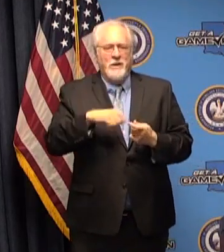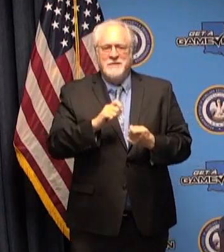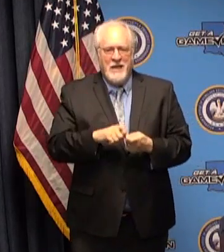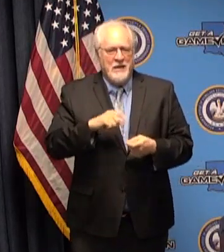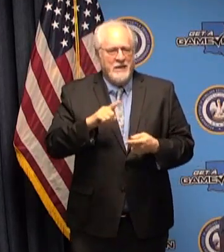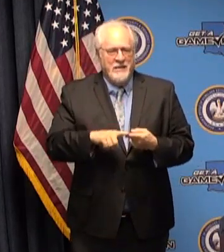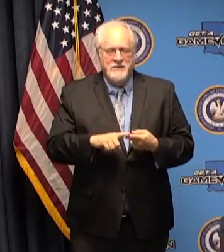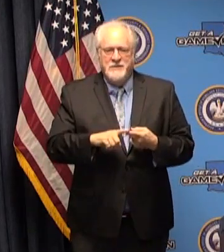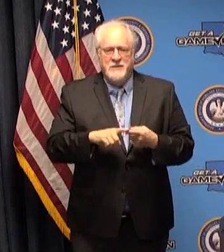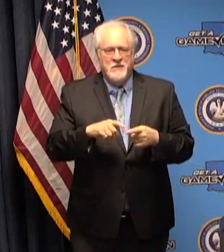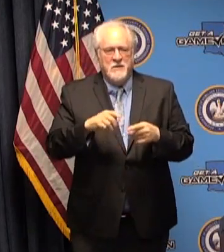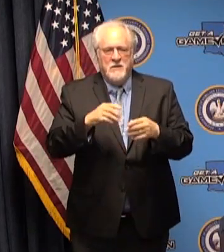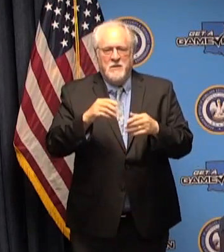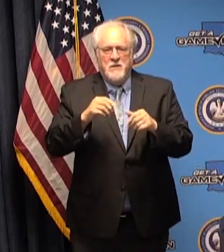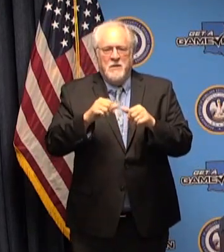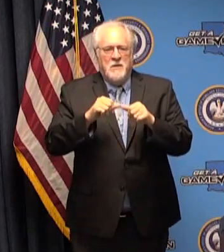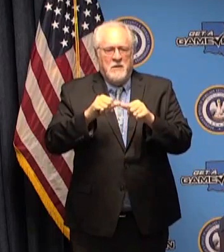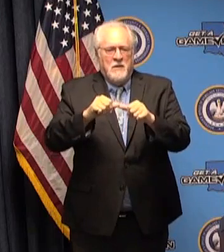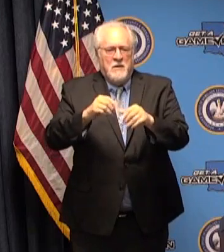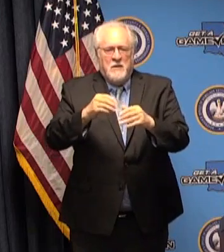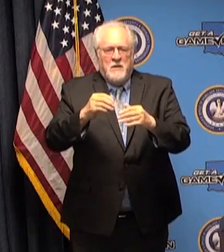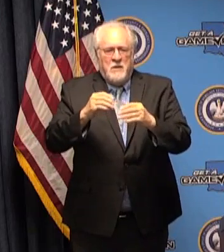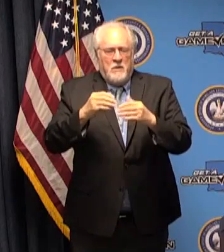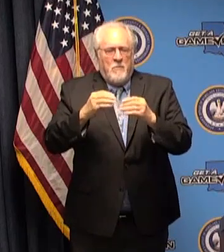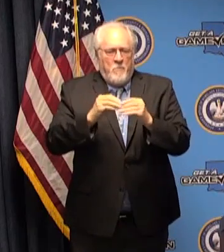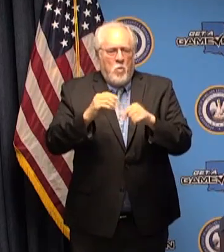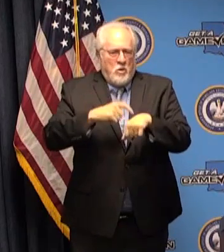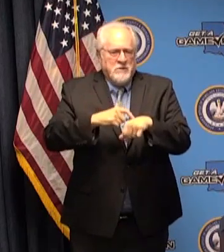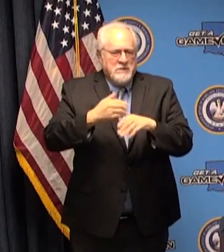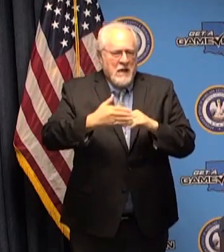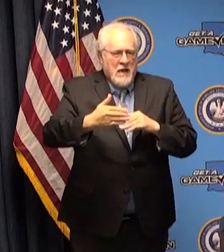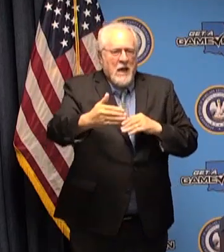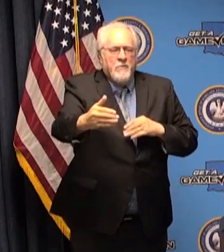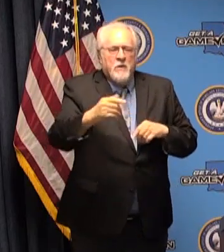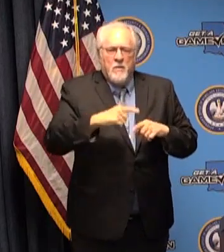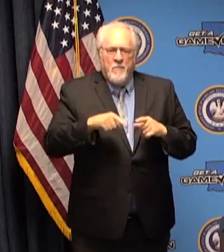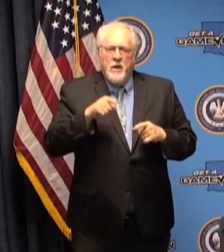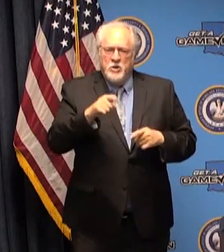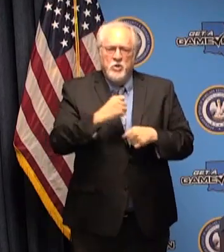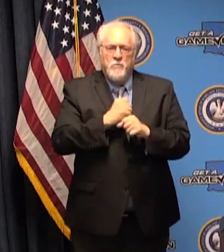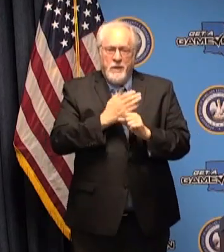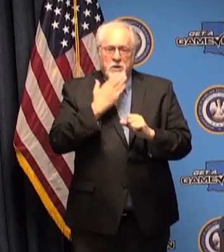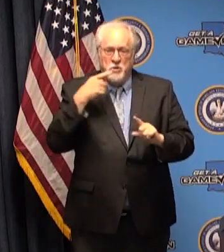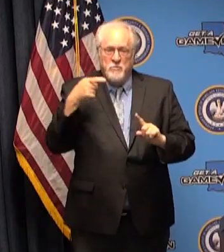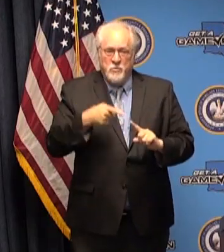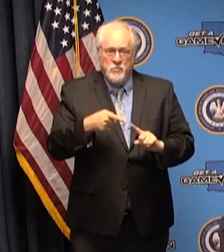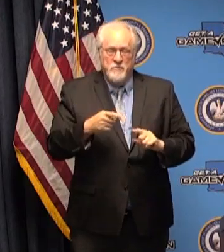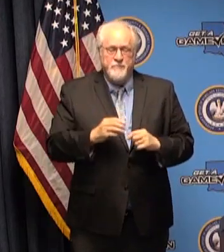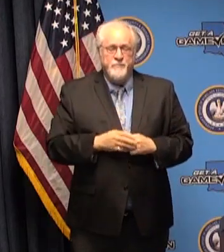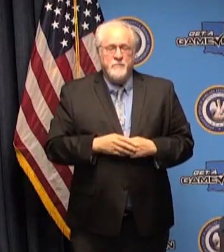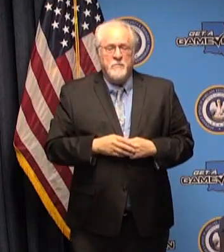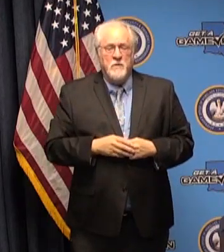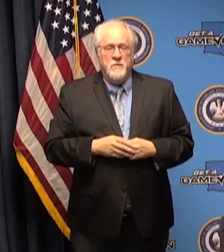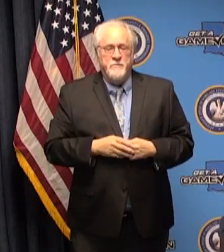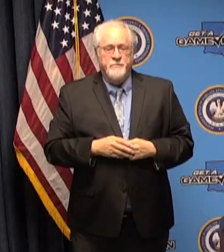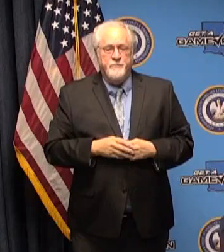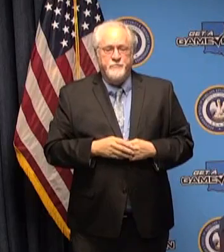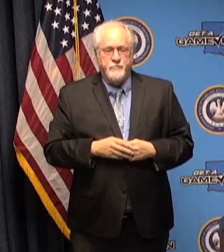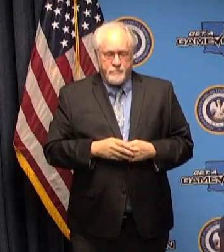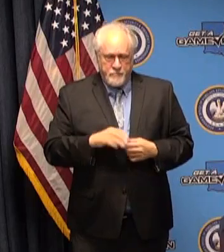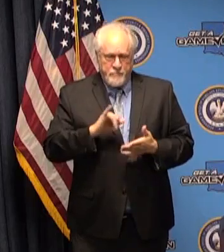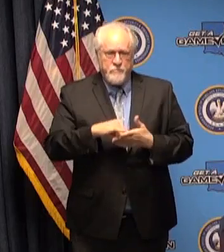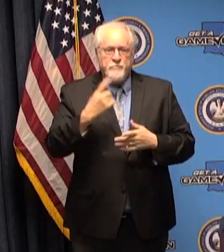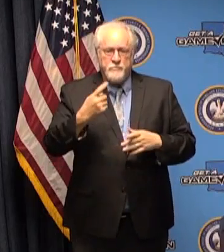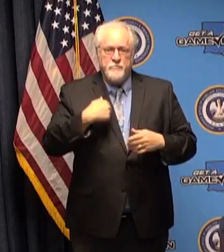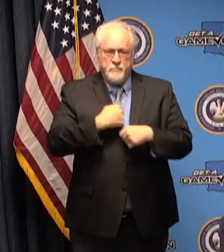exactly until this plays out both here and in other states. But you make a great point, and this is one